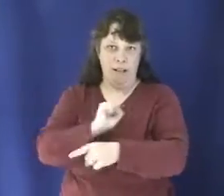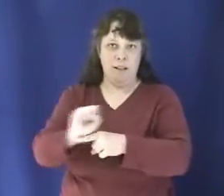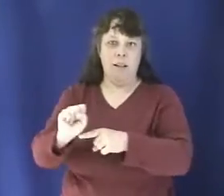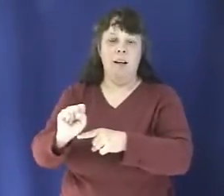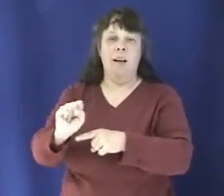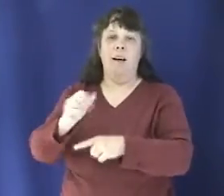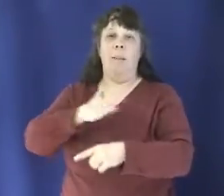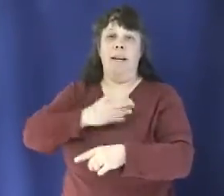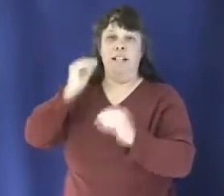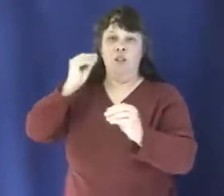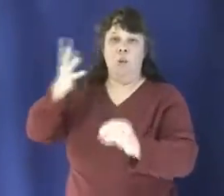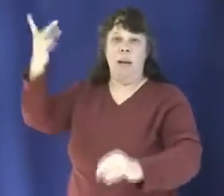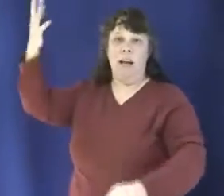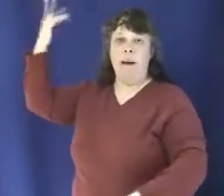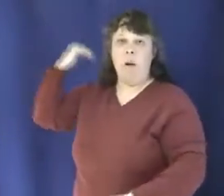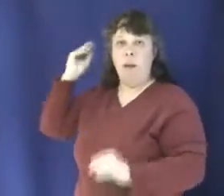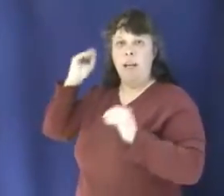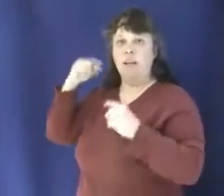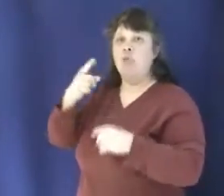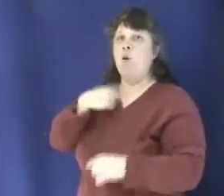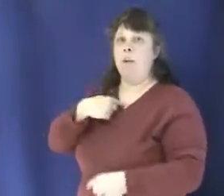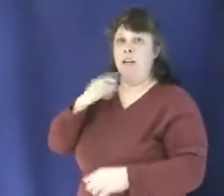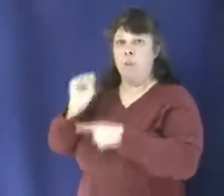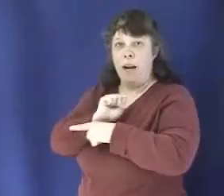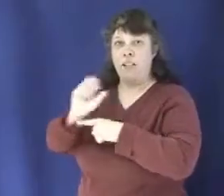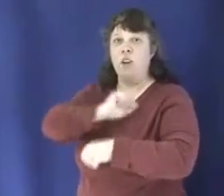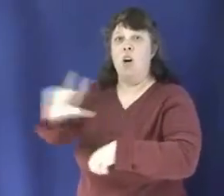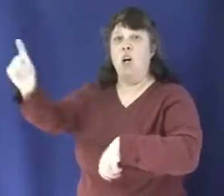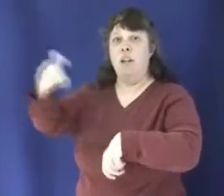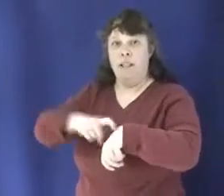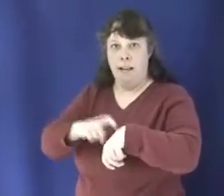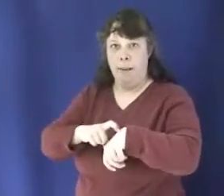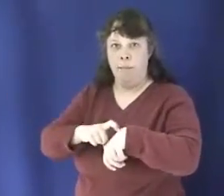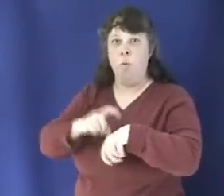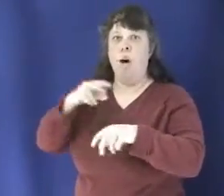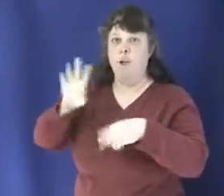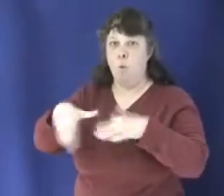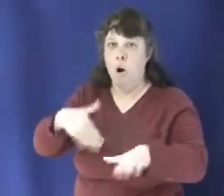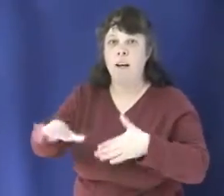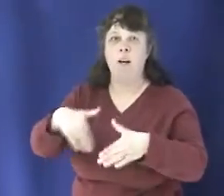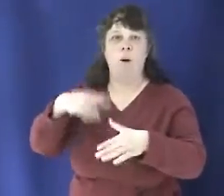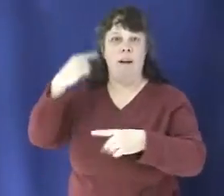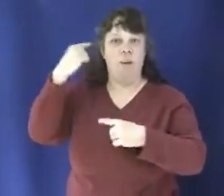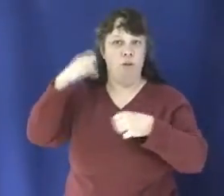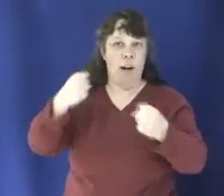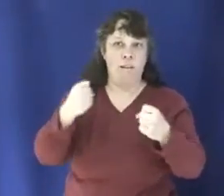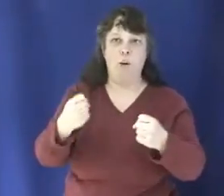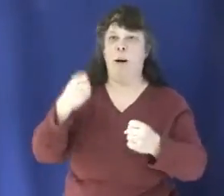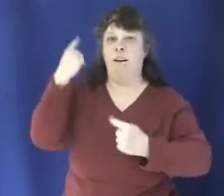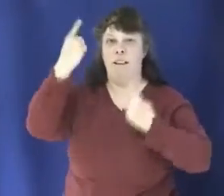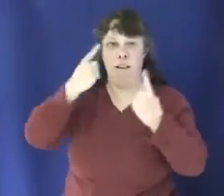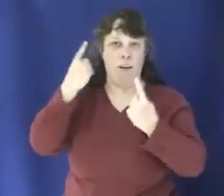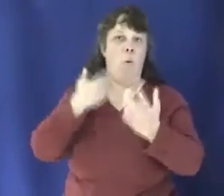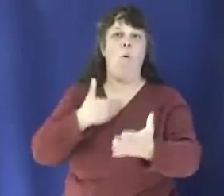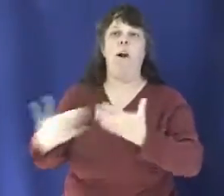practice. My teacher way back when told me to practice all the time. While you're walking, while you're driving, while you're thinking,